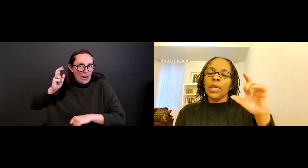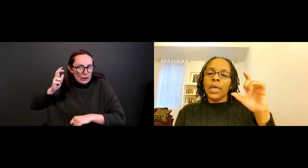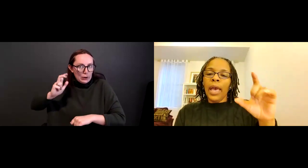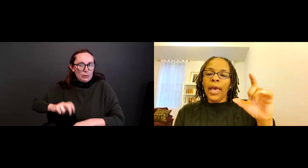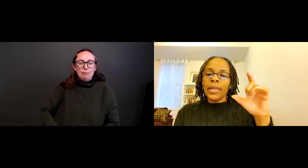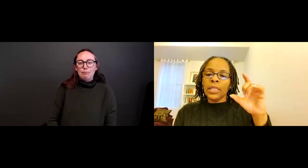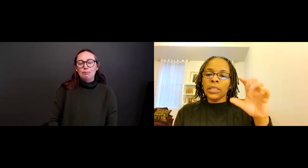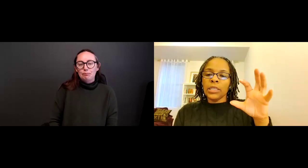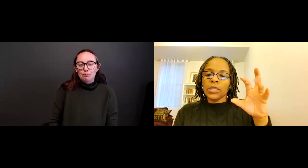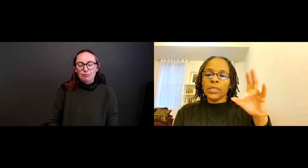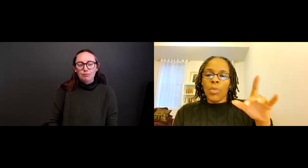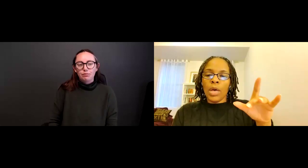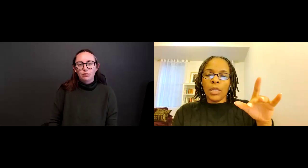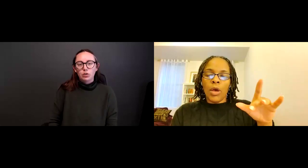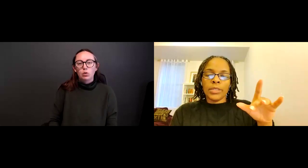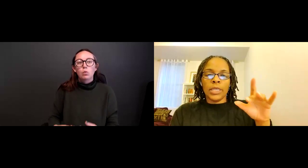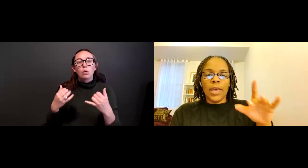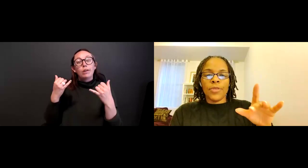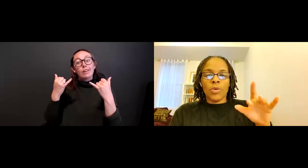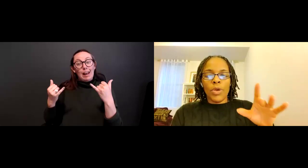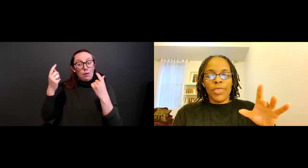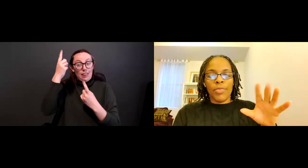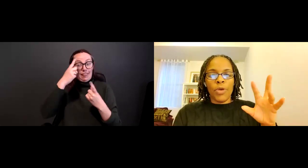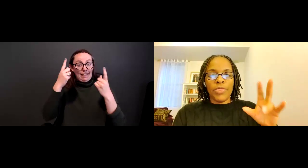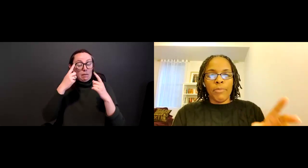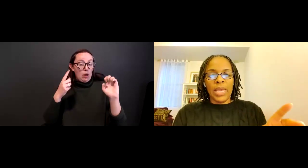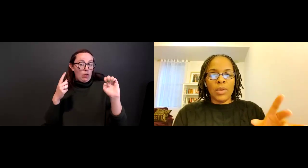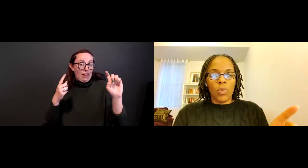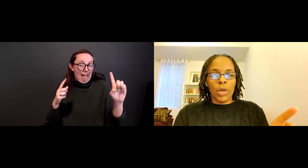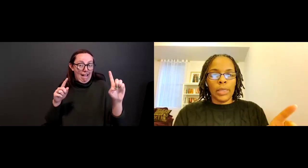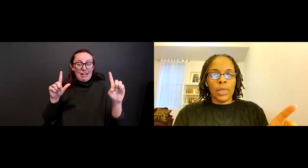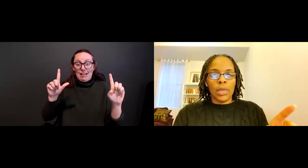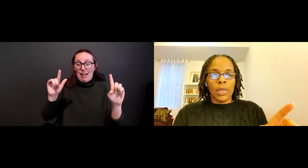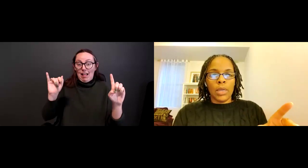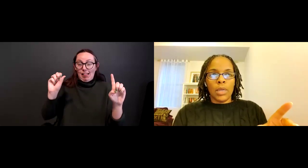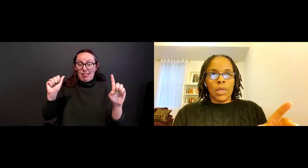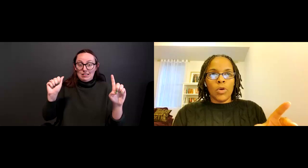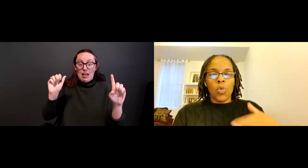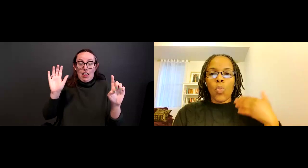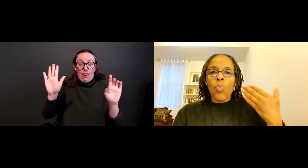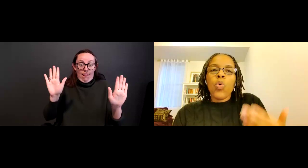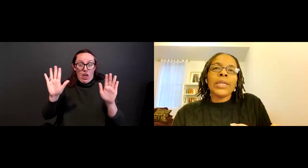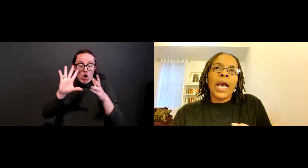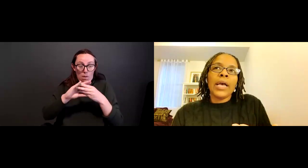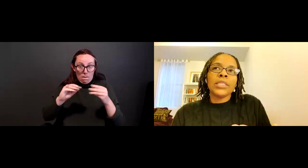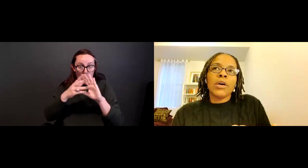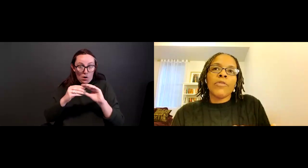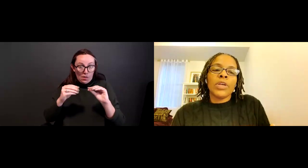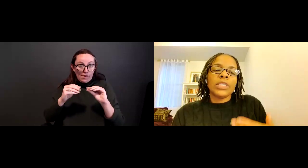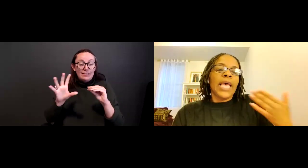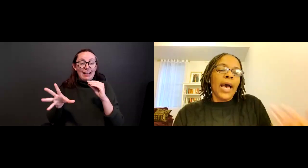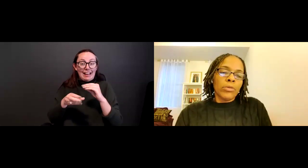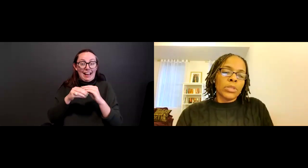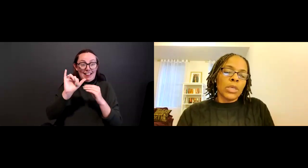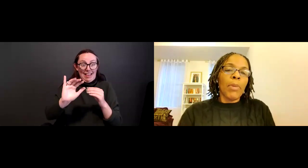put Ed and Lisa's monologues together with the main one. What kinds